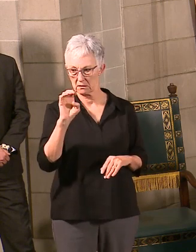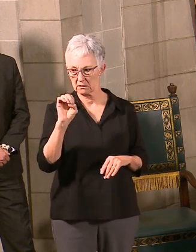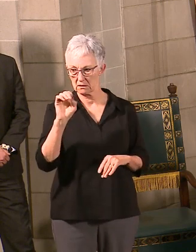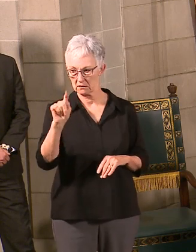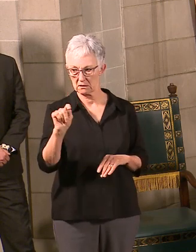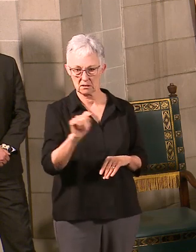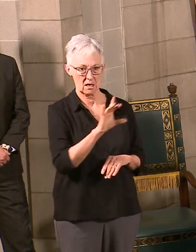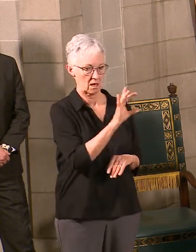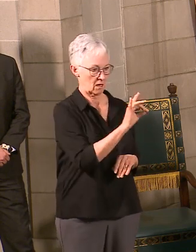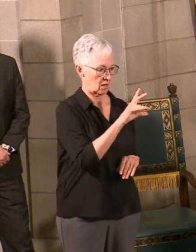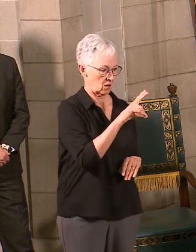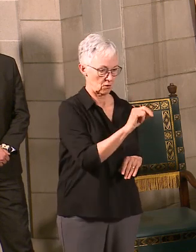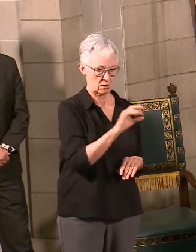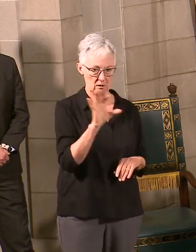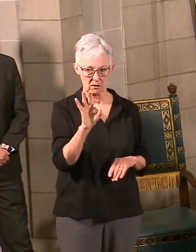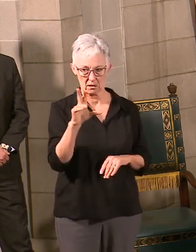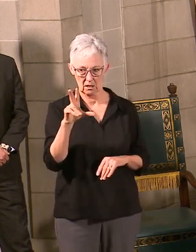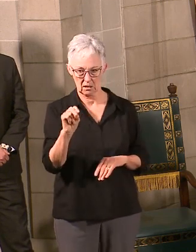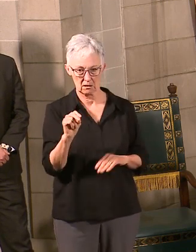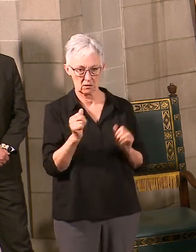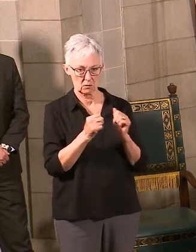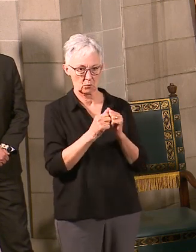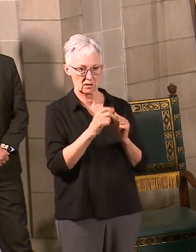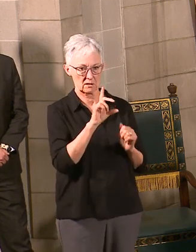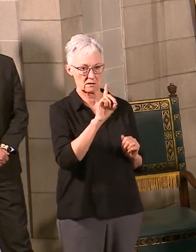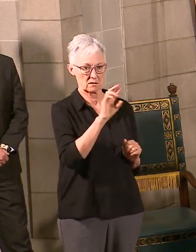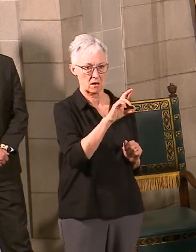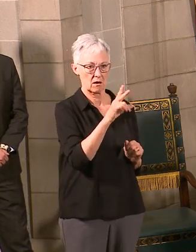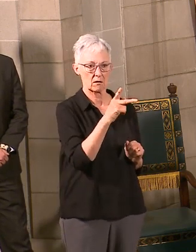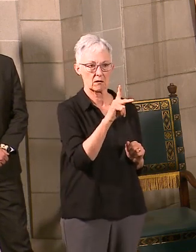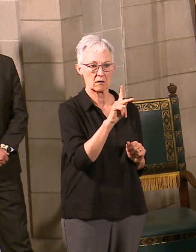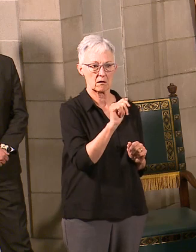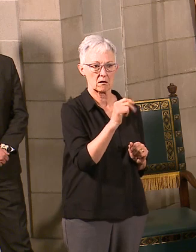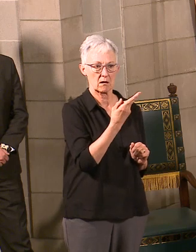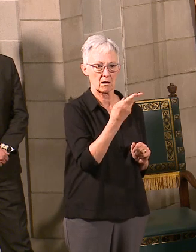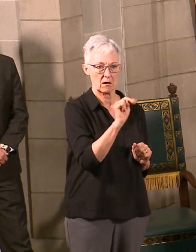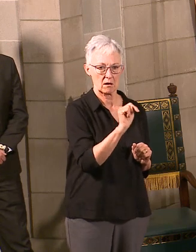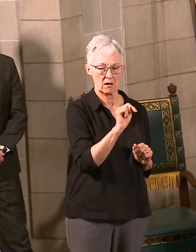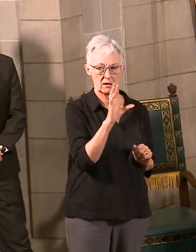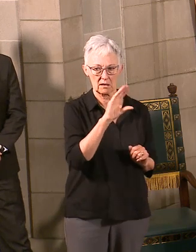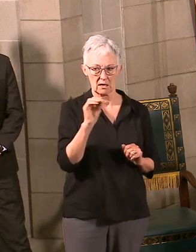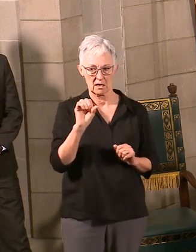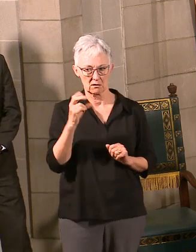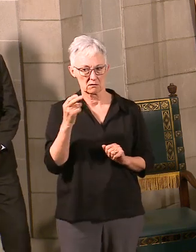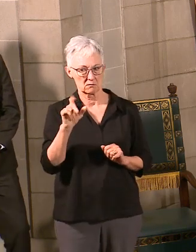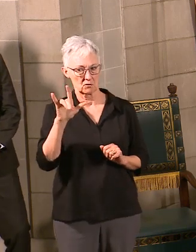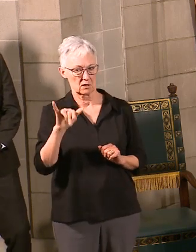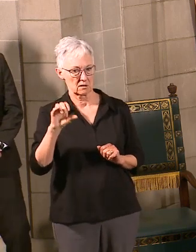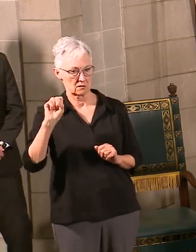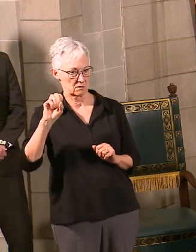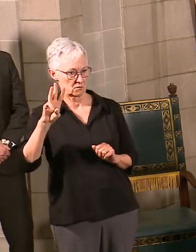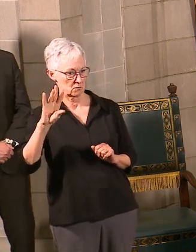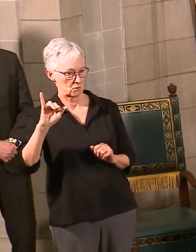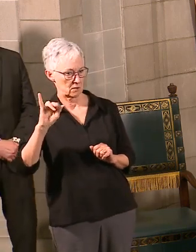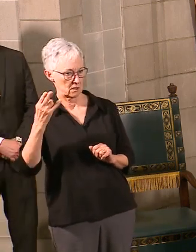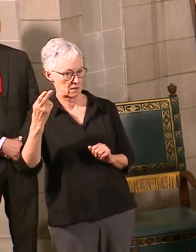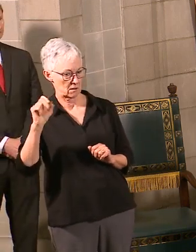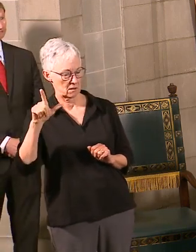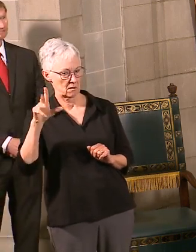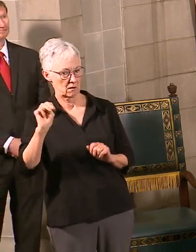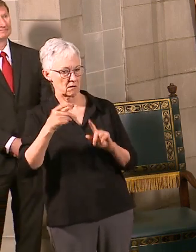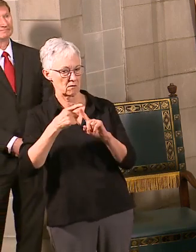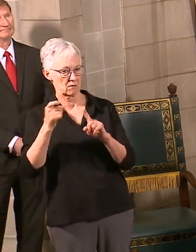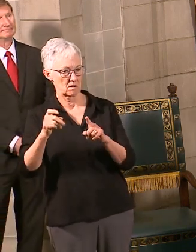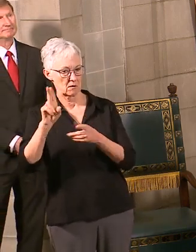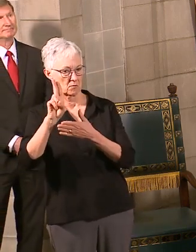to 9:30 with Dr. Ali Khan and Shelley Sweethelm from University of Nebraska Medical Center